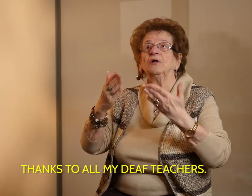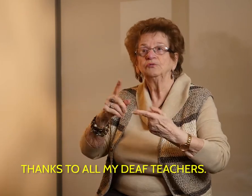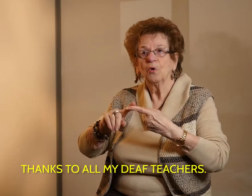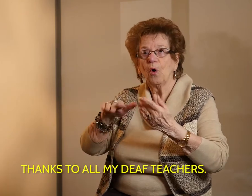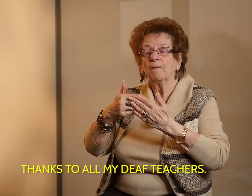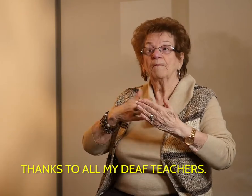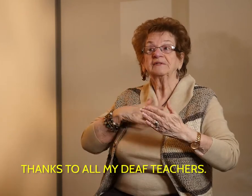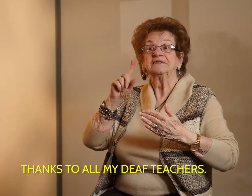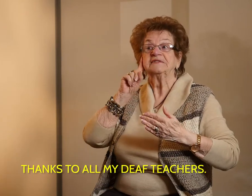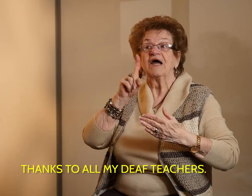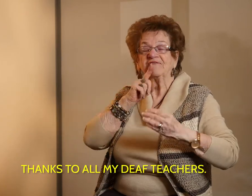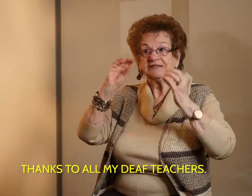Thanks to all of my deaf teachers.